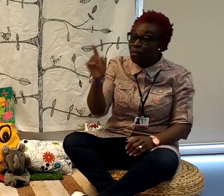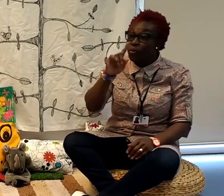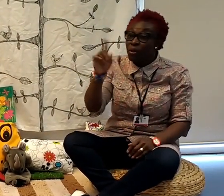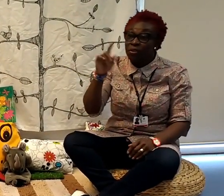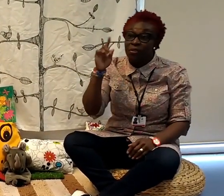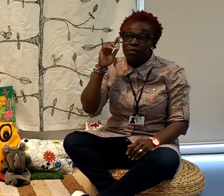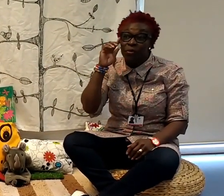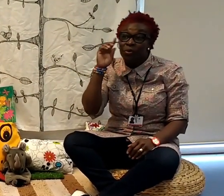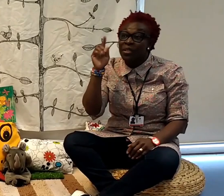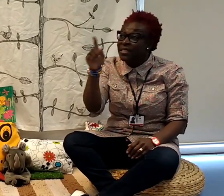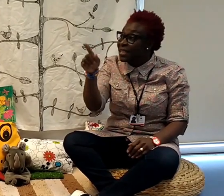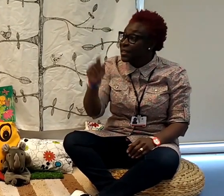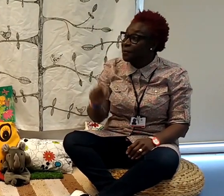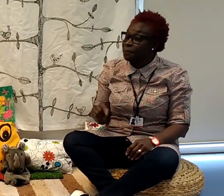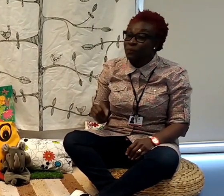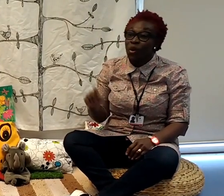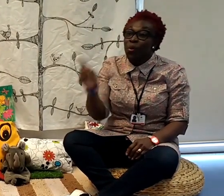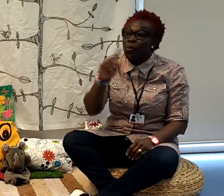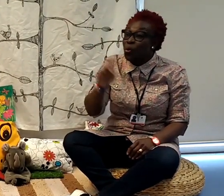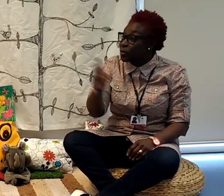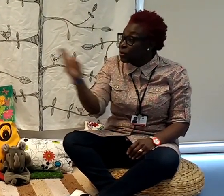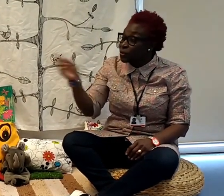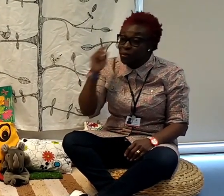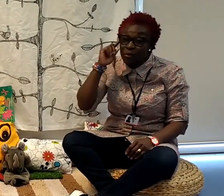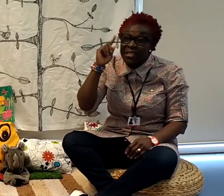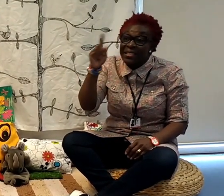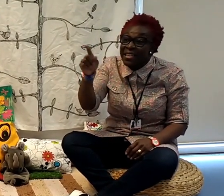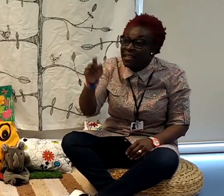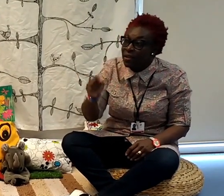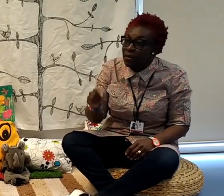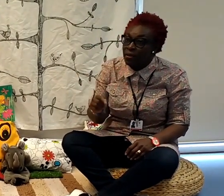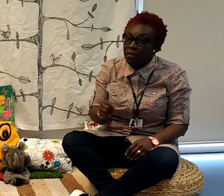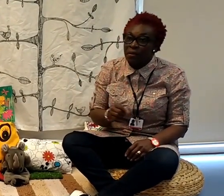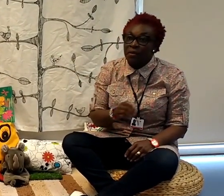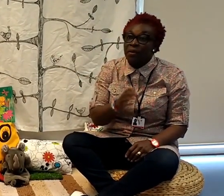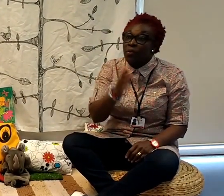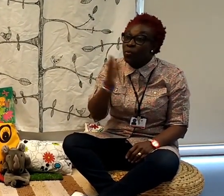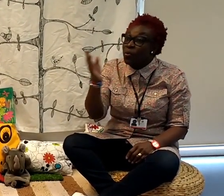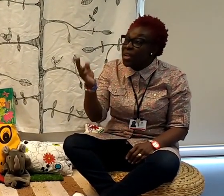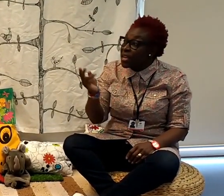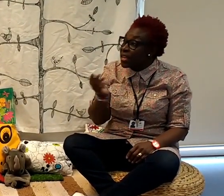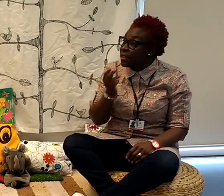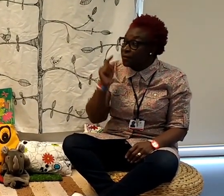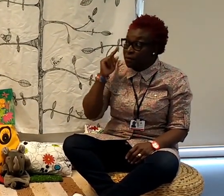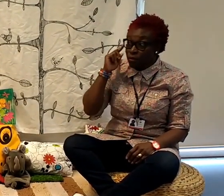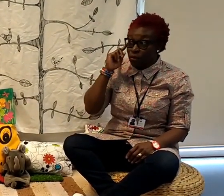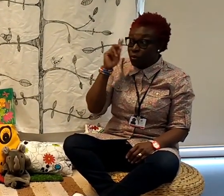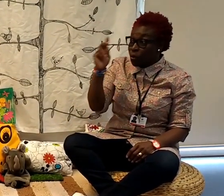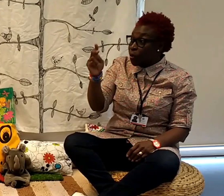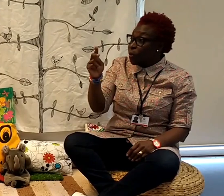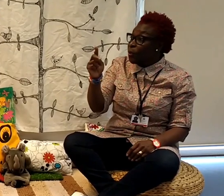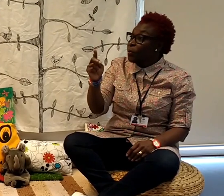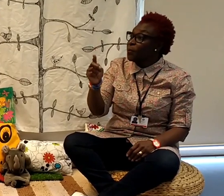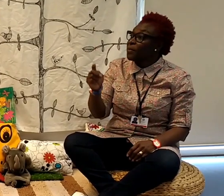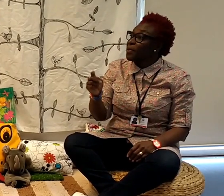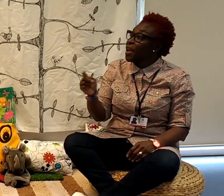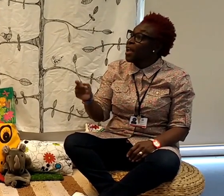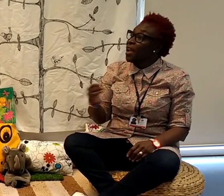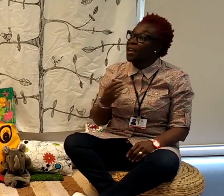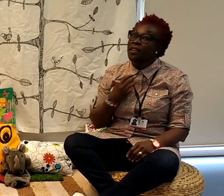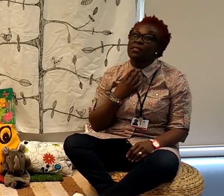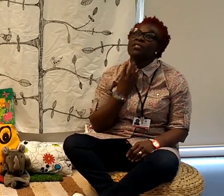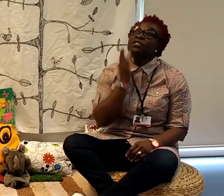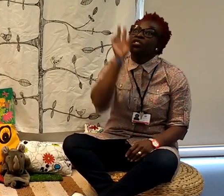Walking through the jungle, what did we see? What did we see? We saw